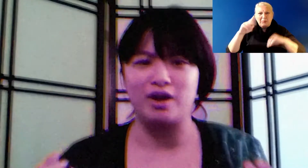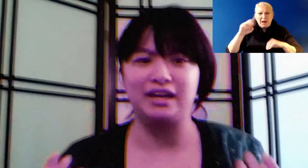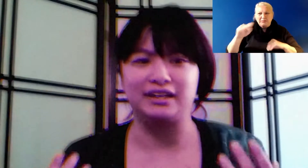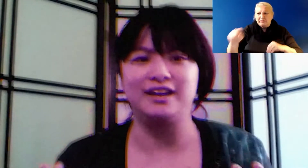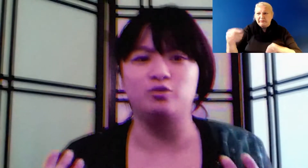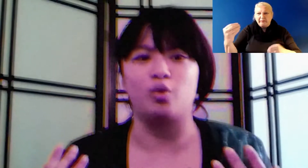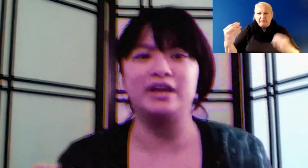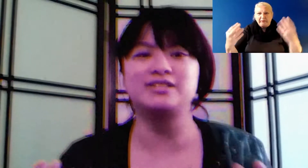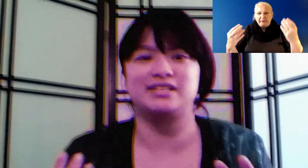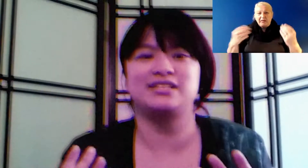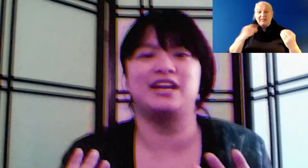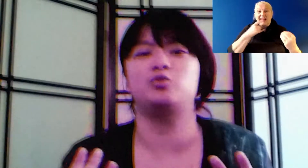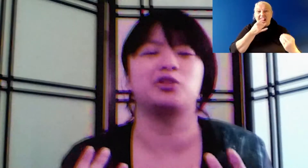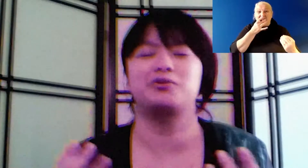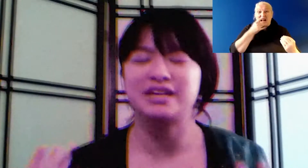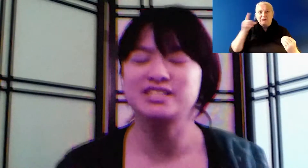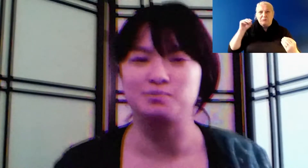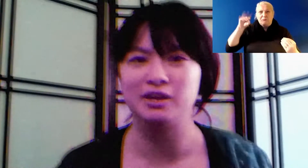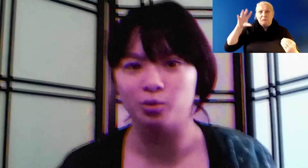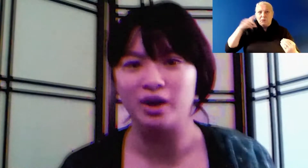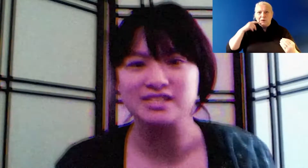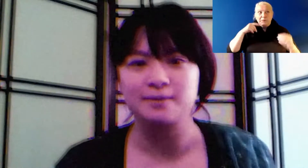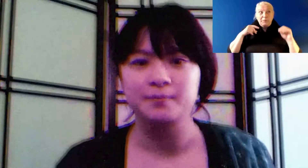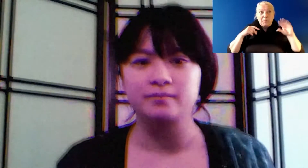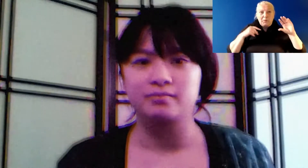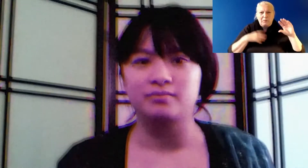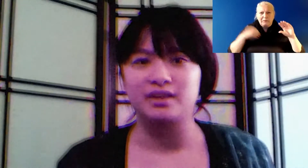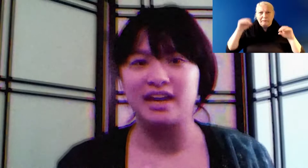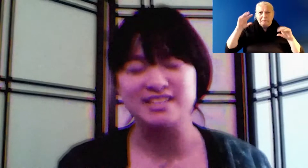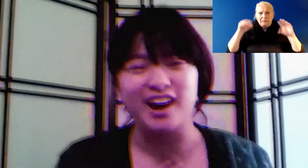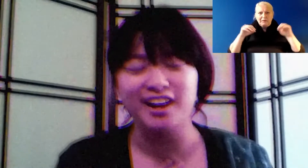and whites dictated where their next meal was. And